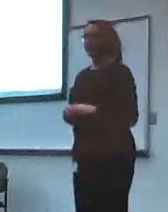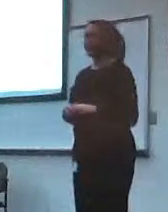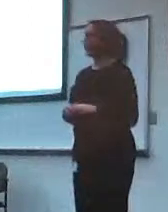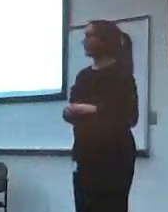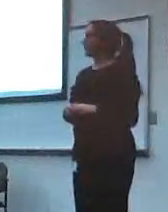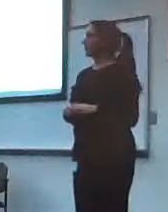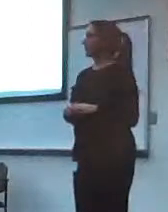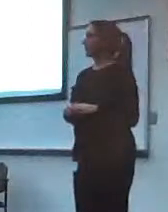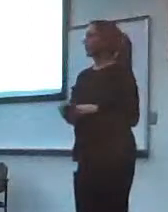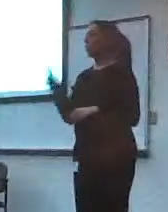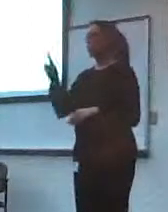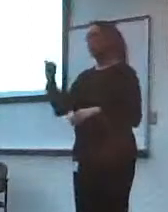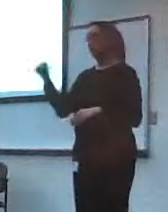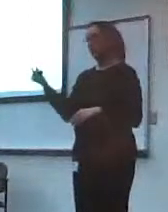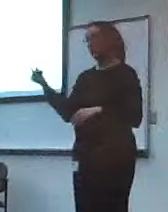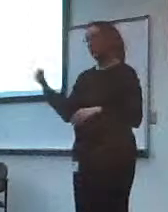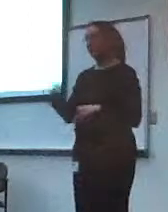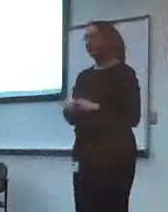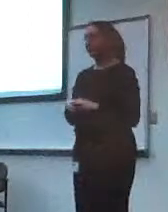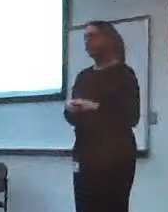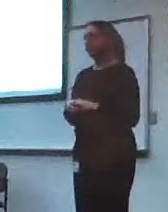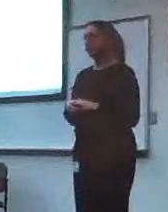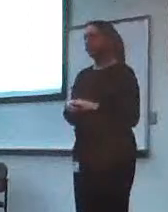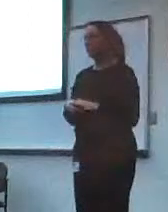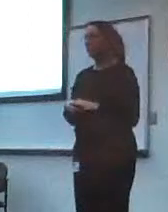Many people don't support that.